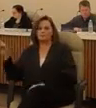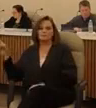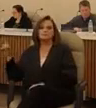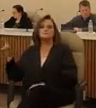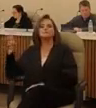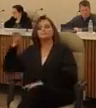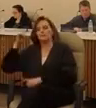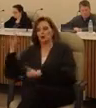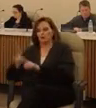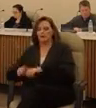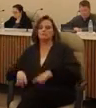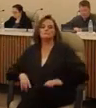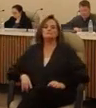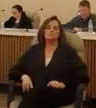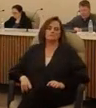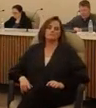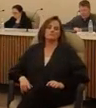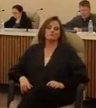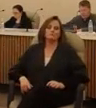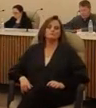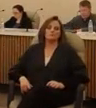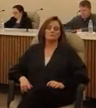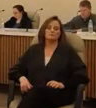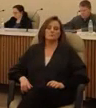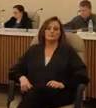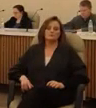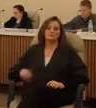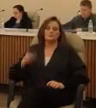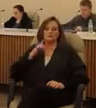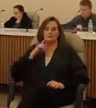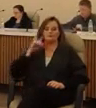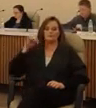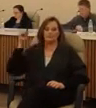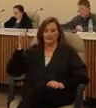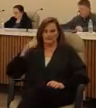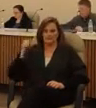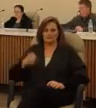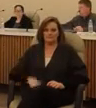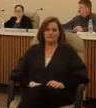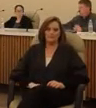Bolsner? Aye. Supervisor Schultz?